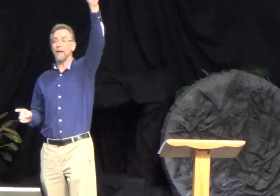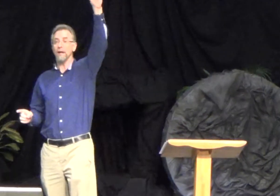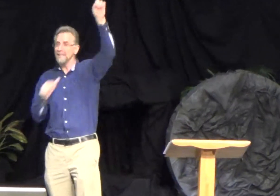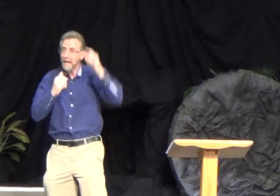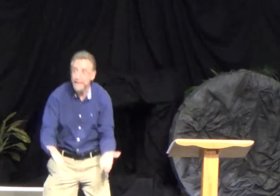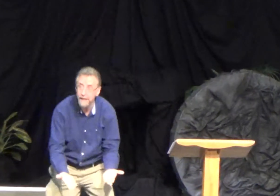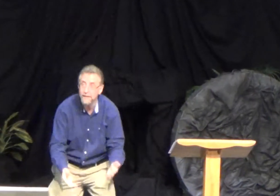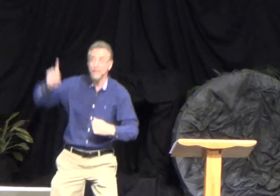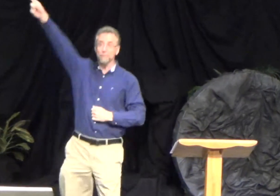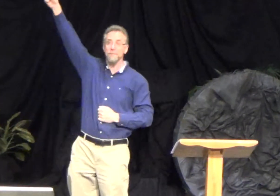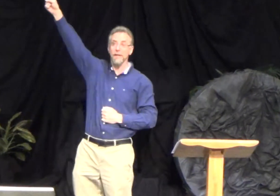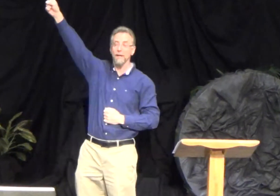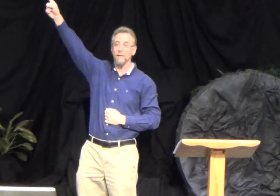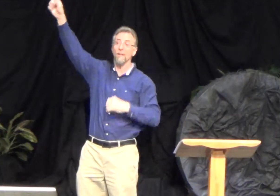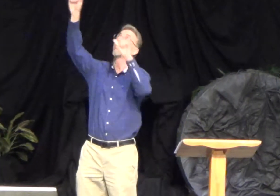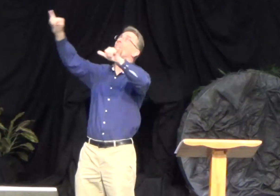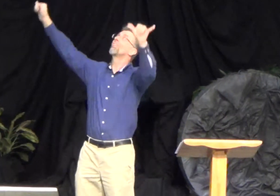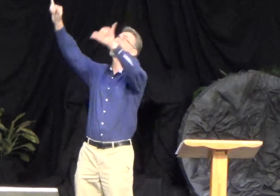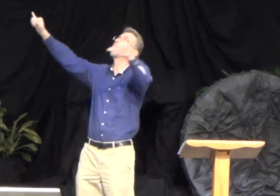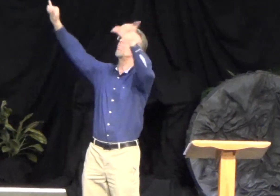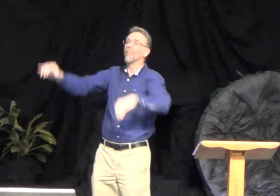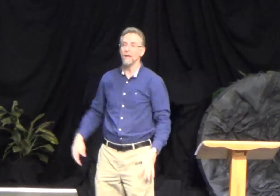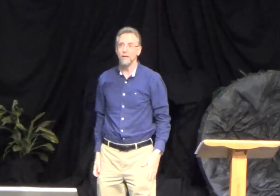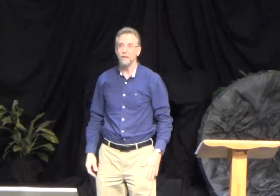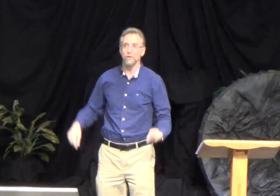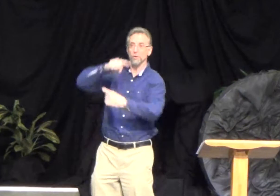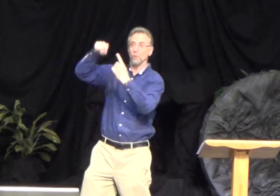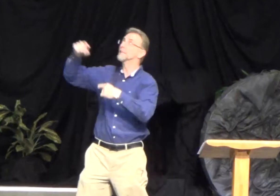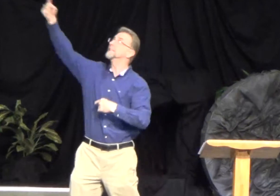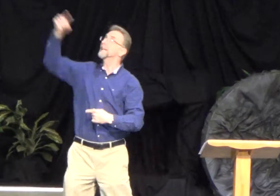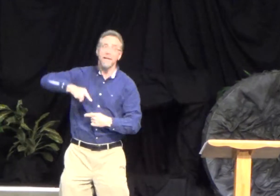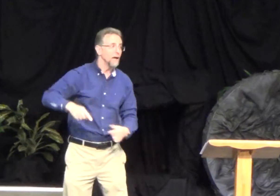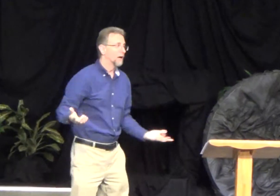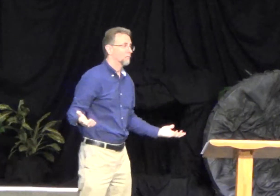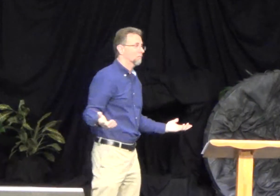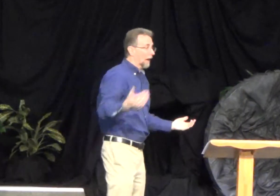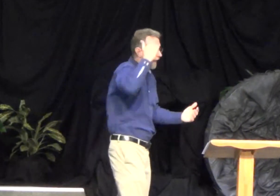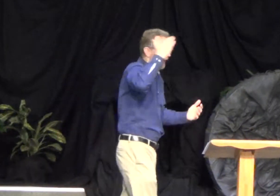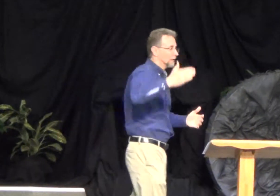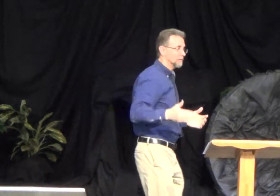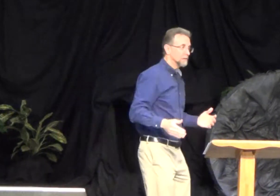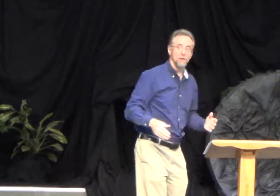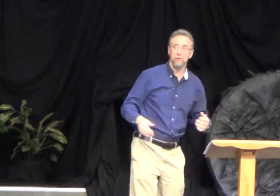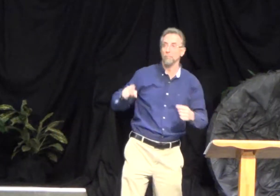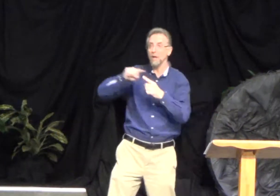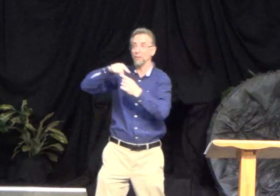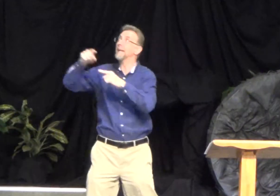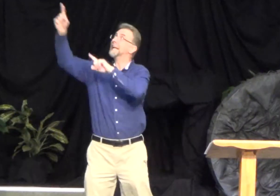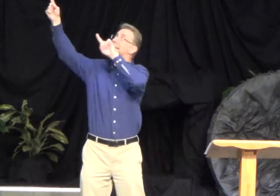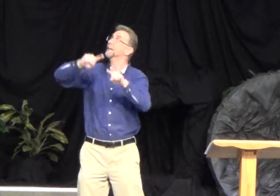He is going to heaven. He is not here. He is there. Is he going to stay there? When does he come back? We don't know.